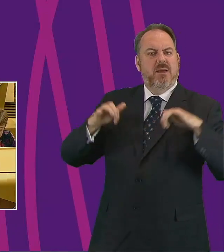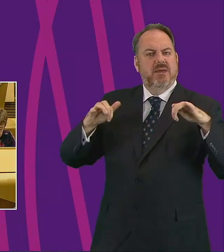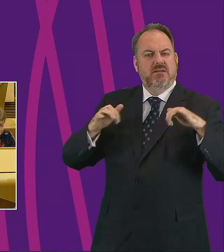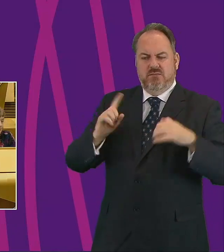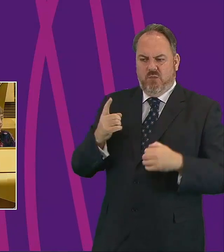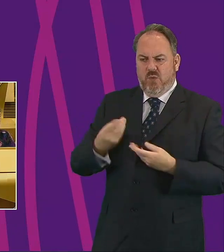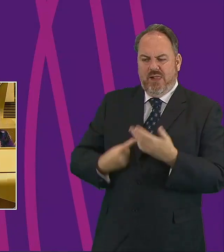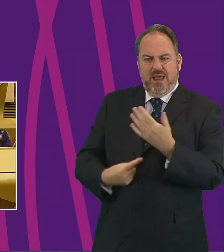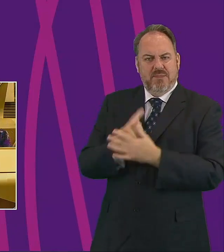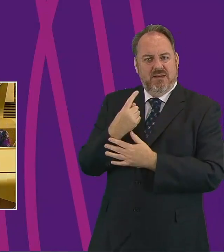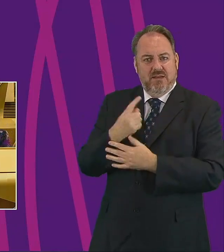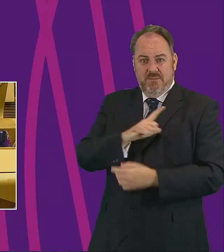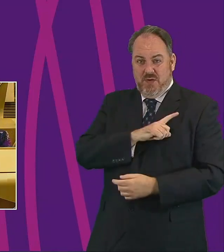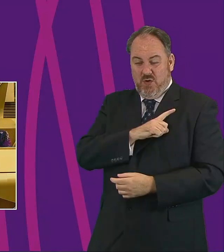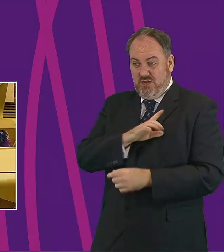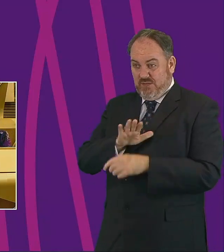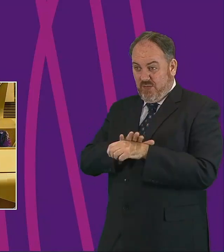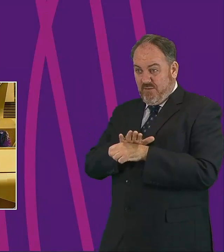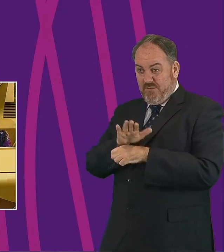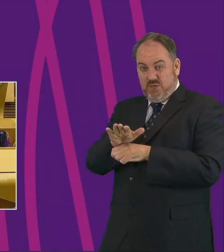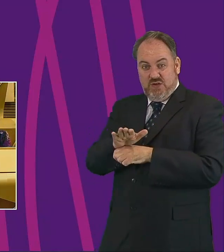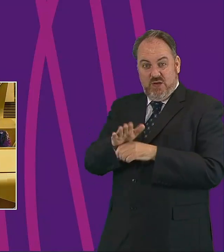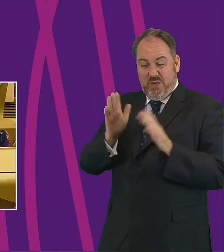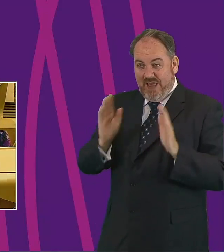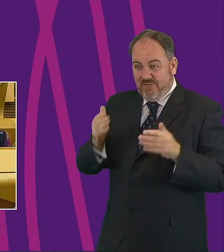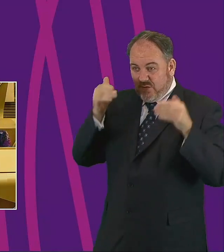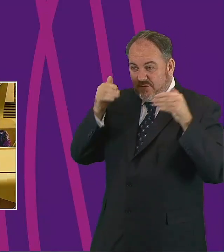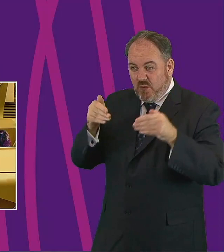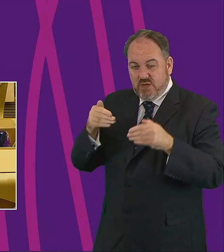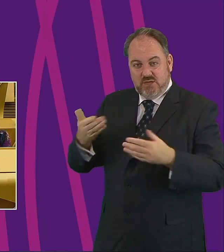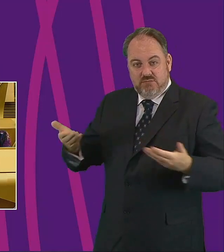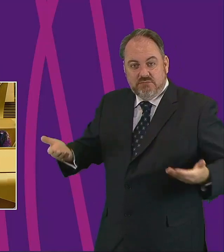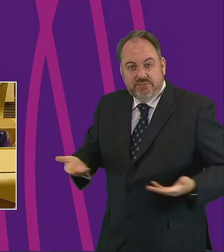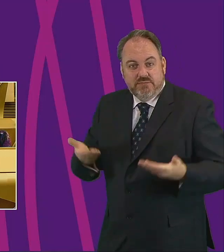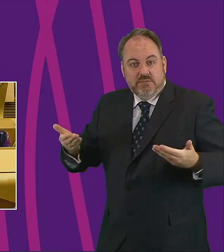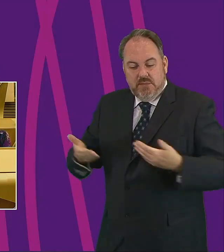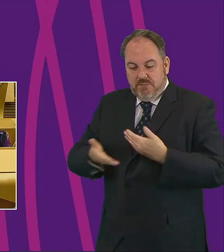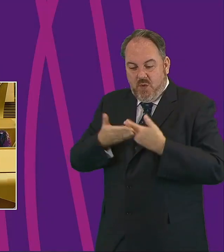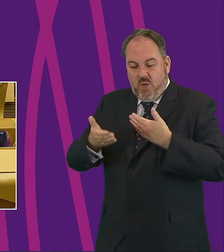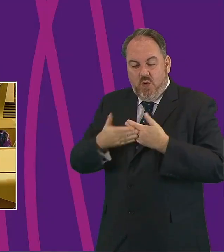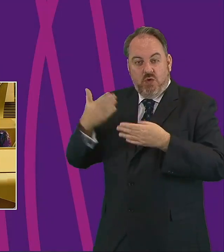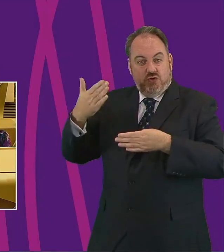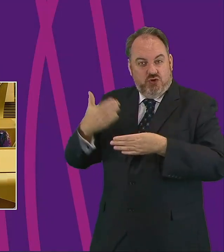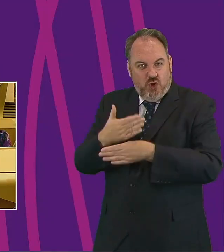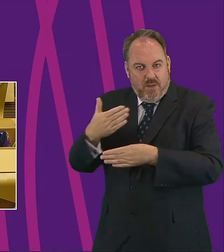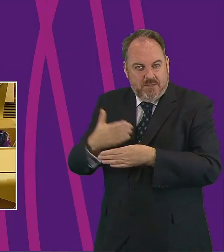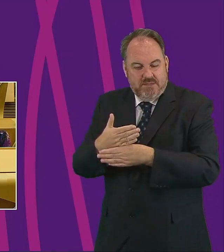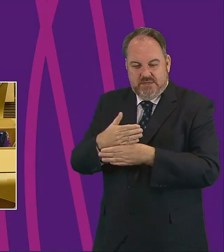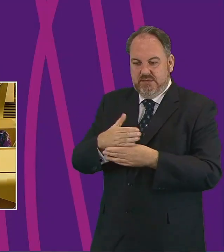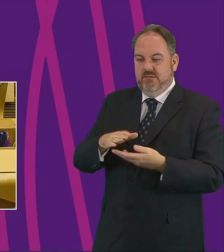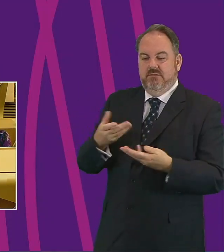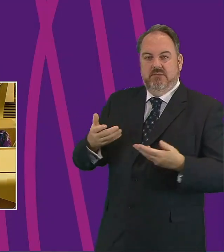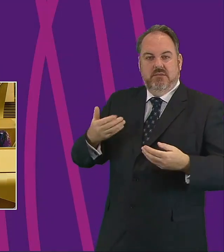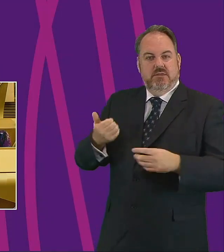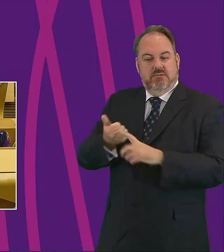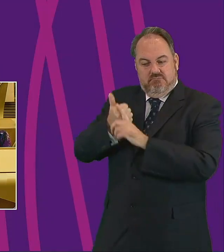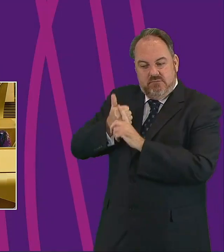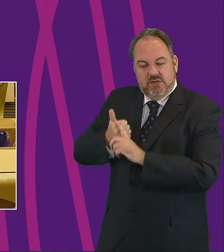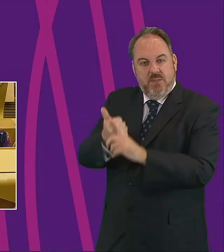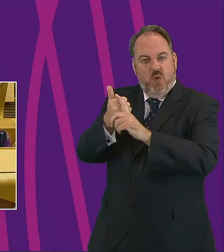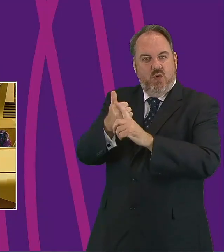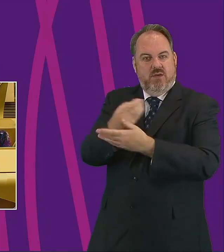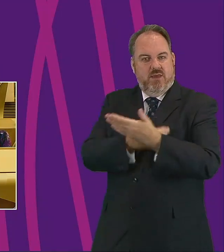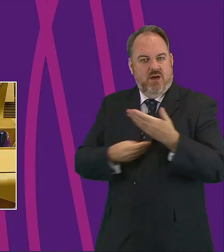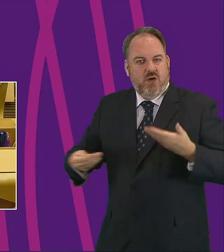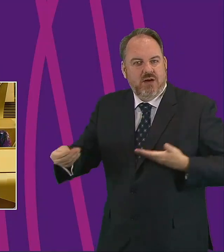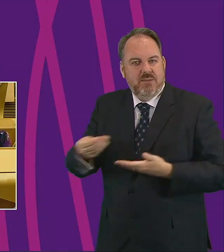in the foreseeable future needs to be on jobs, on reshaping the economy, investing in public services,